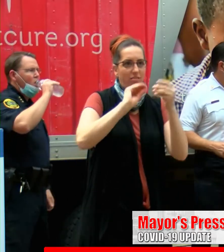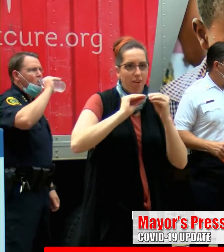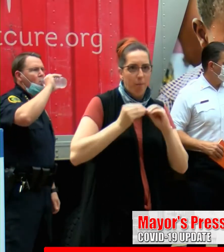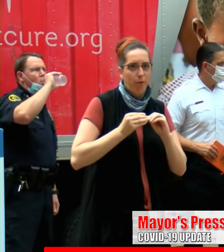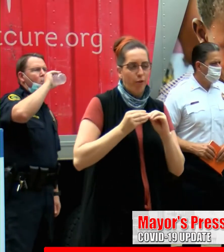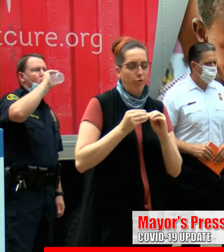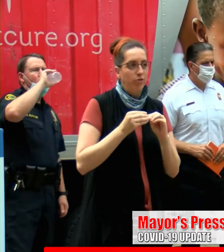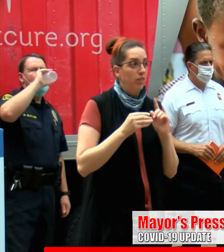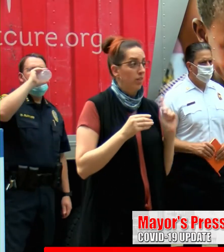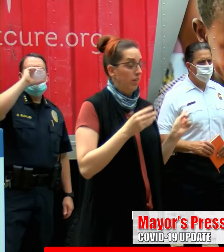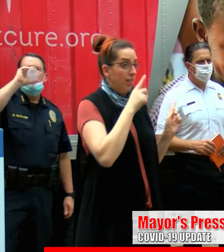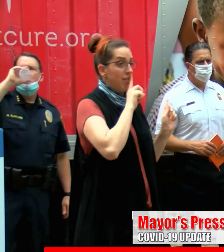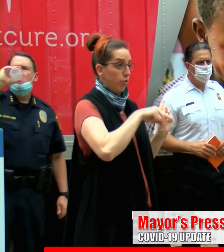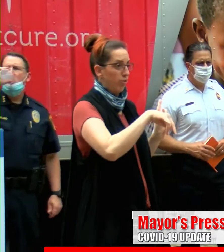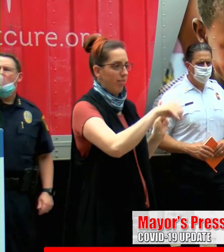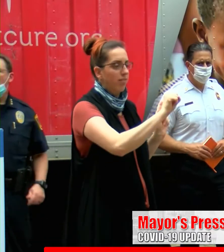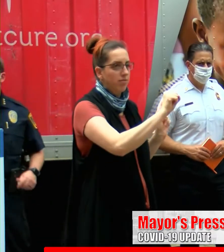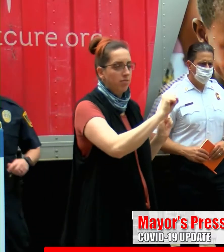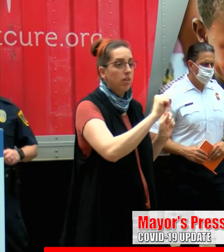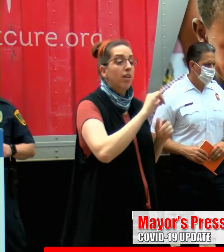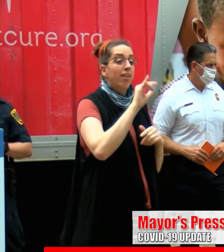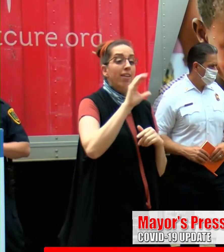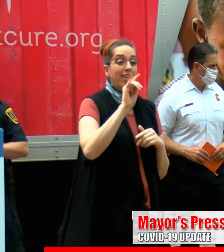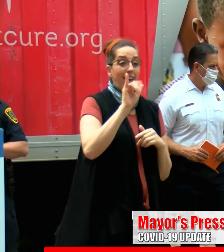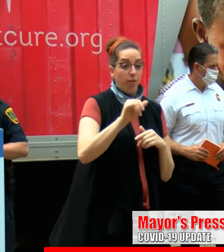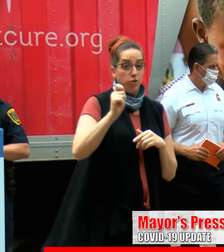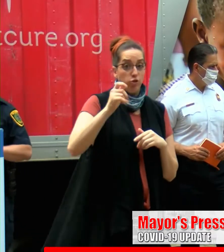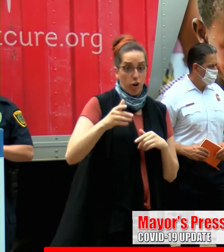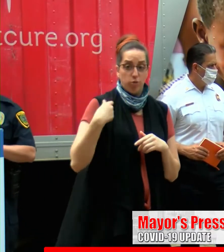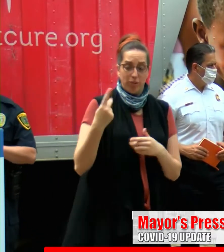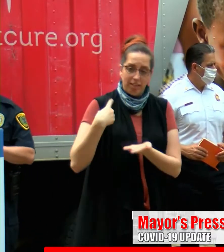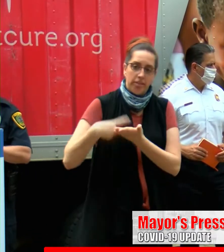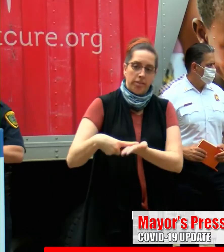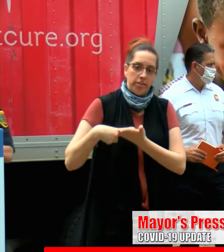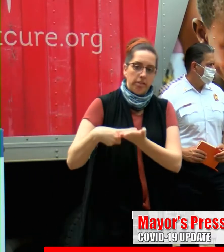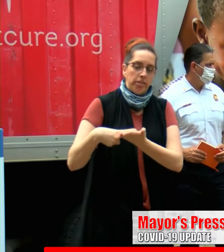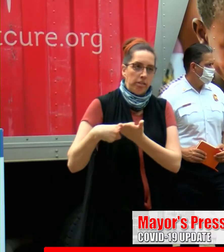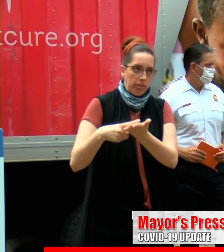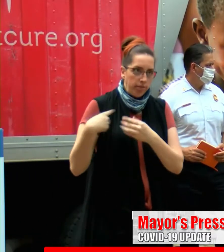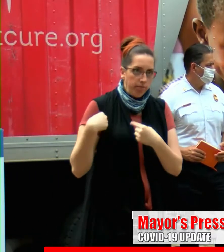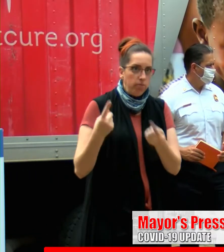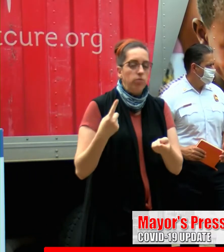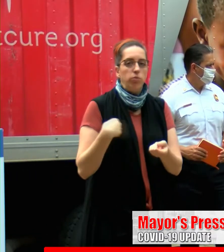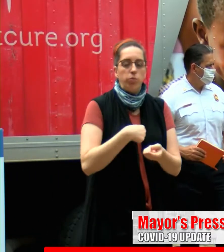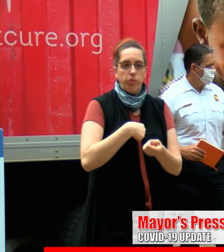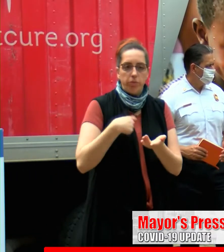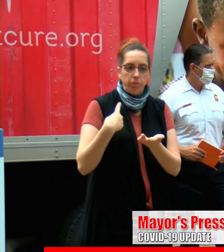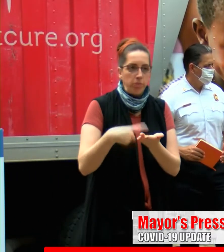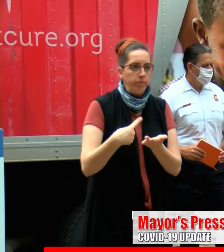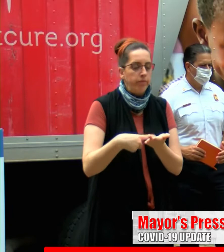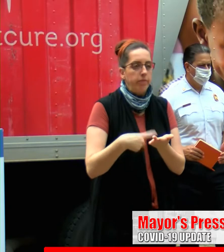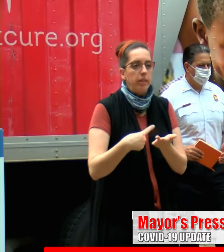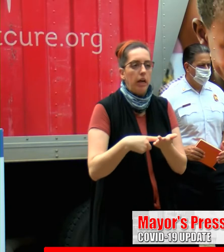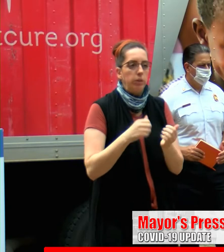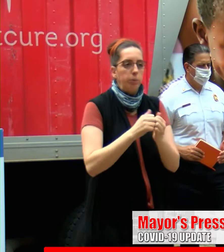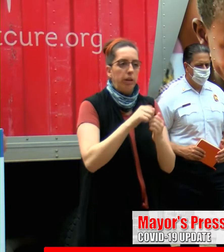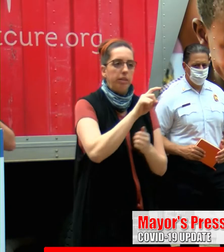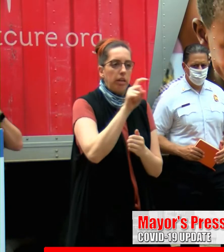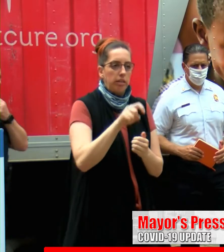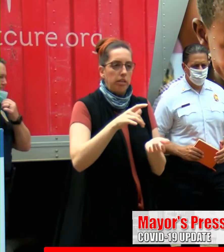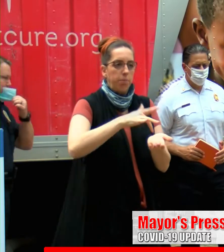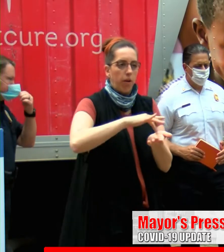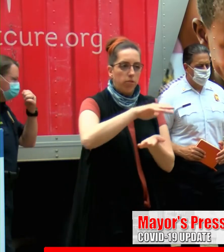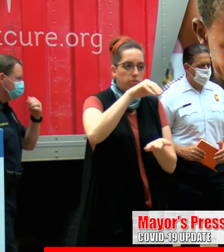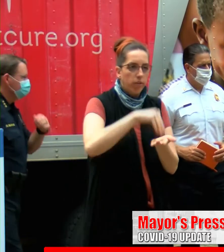health. And Maya, I can tell you the answer is yes. Both the county judge and I have talked about it extensively. We've talked about it with the Texas Medical Center